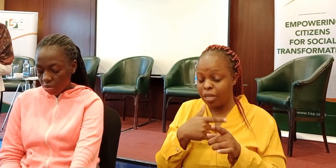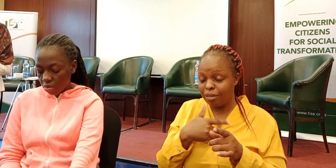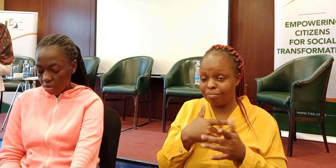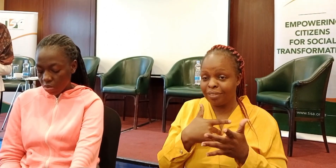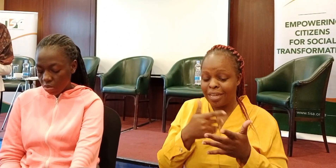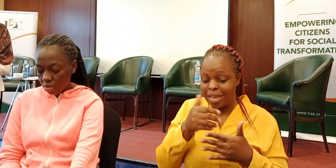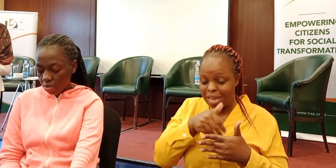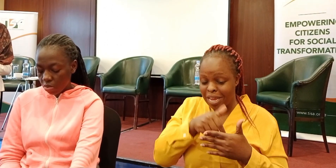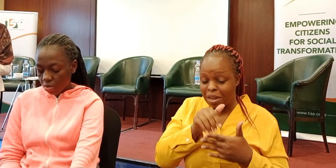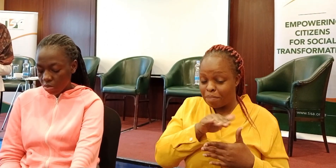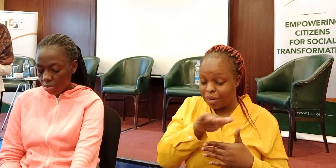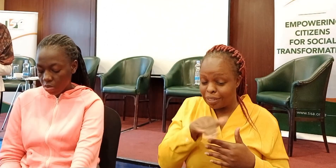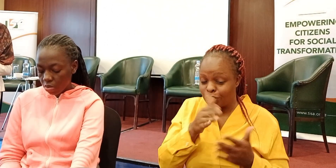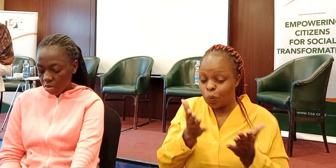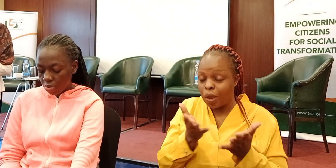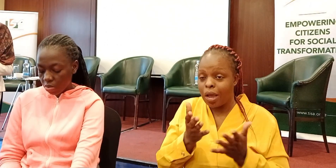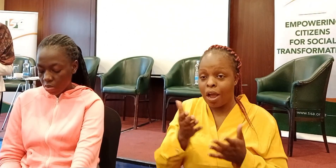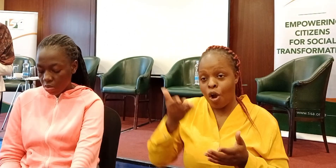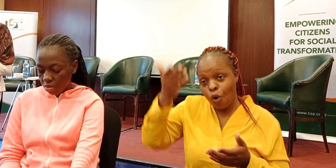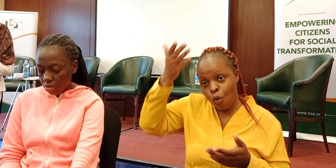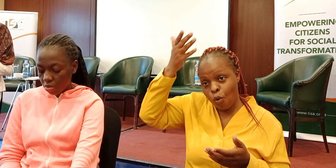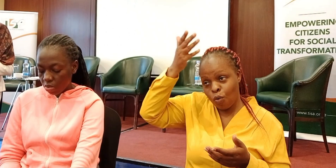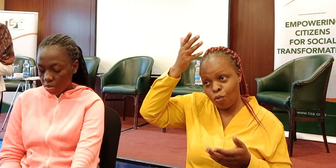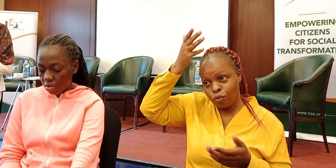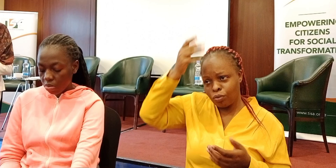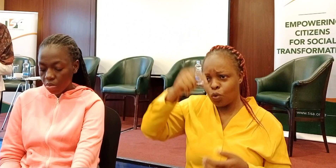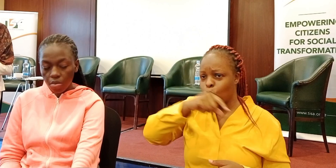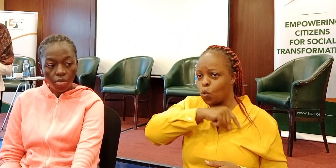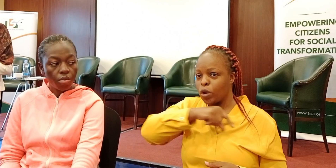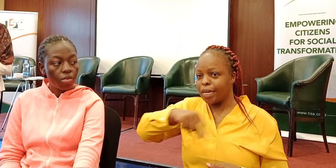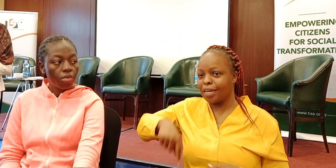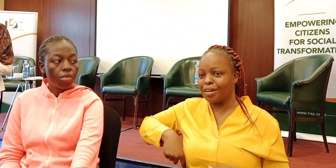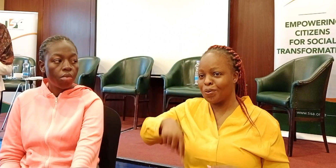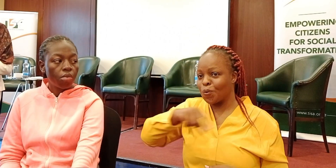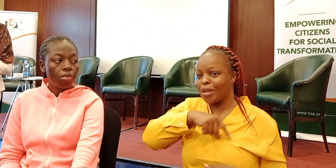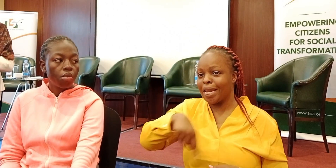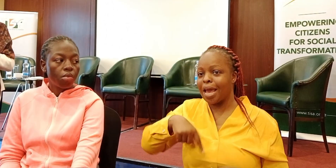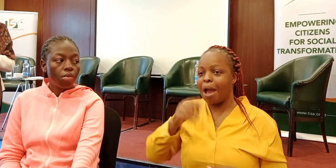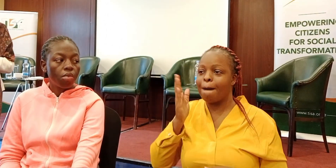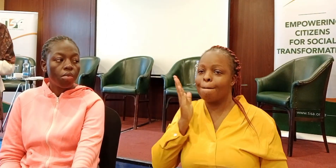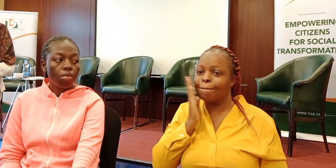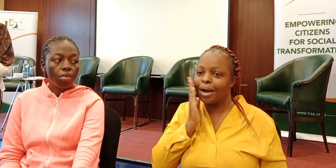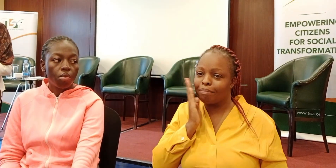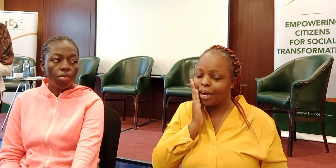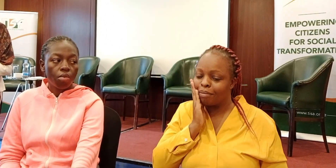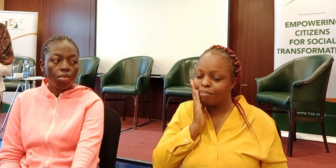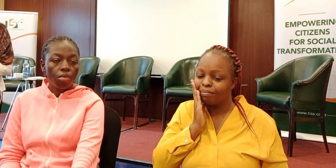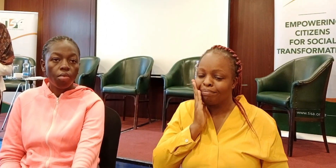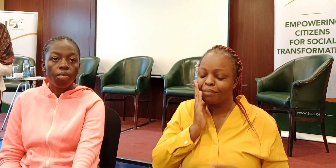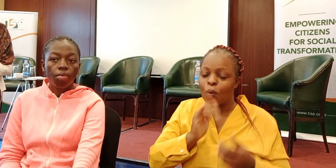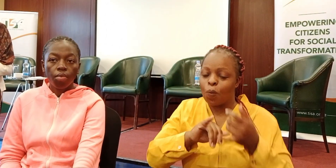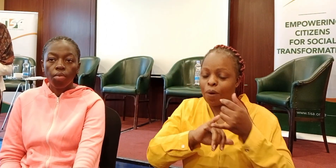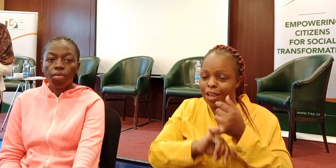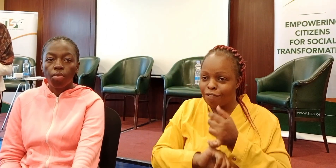Mother, unajua kulikuwa na vitu kama Queen Mother, si ndio? Bibi ya